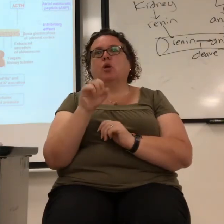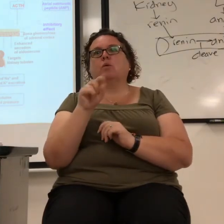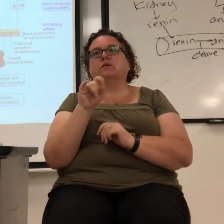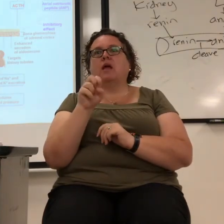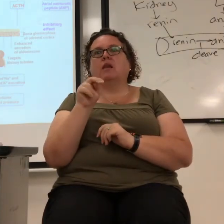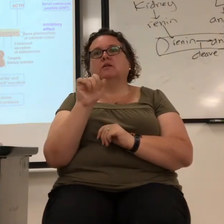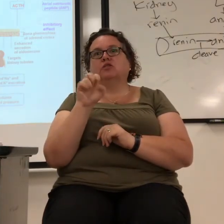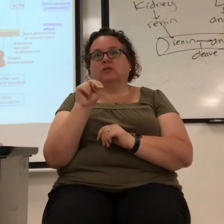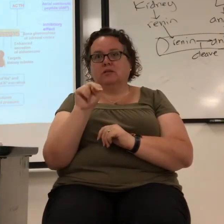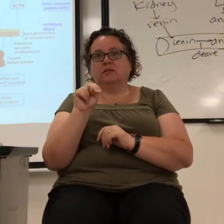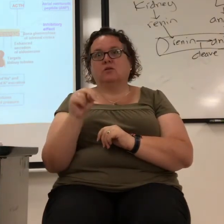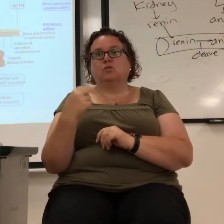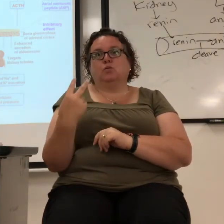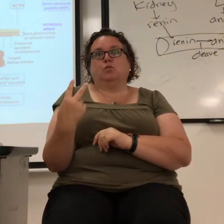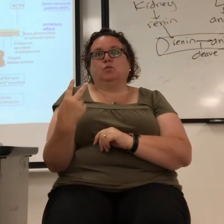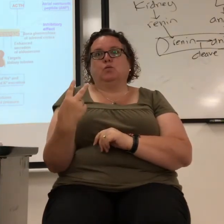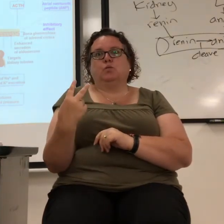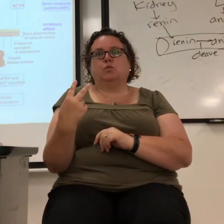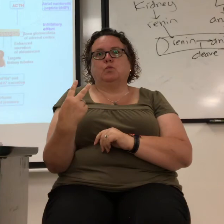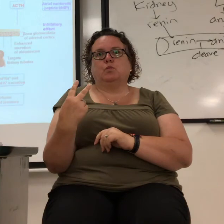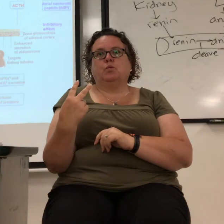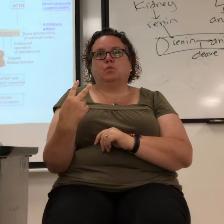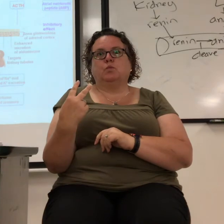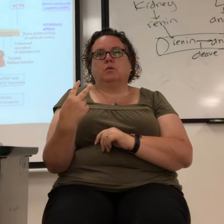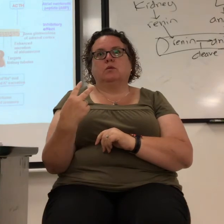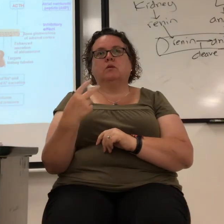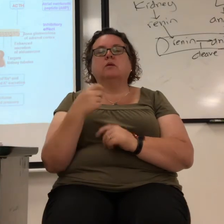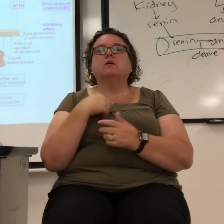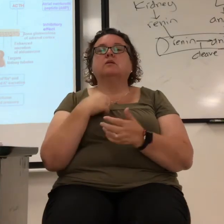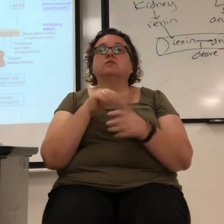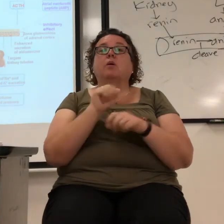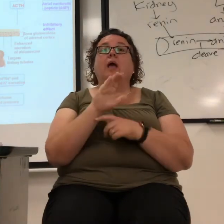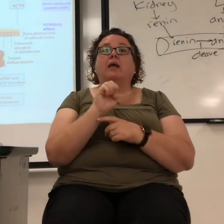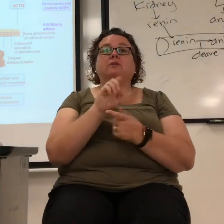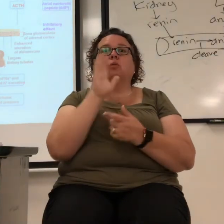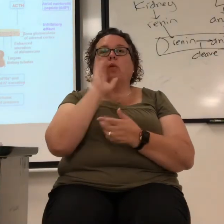I'll just put ANG1 for short, and ACE will convert it